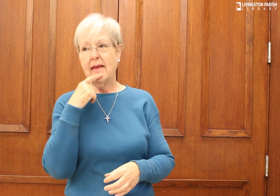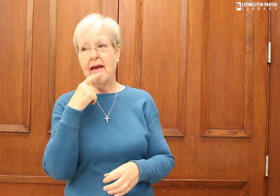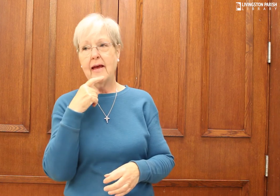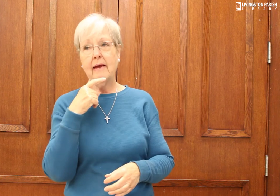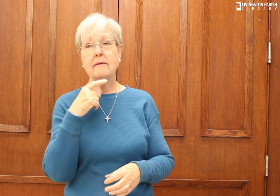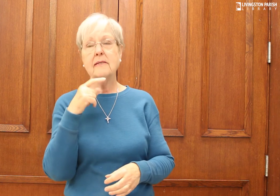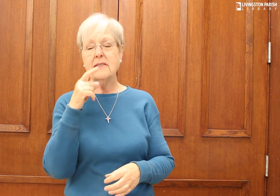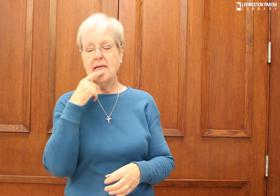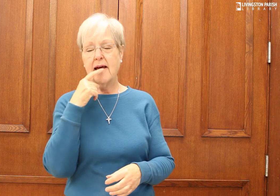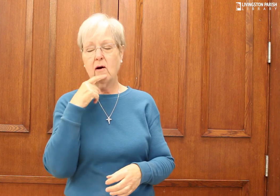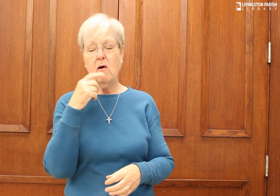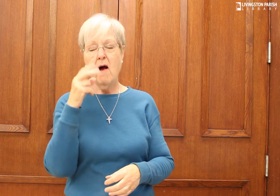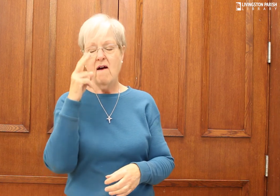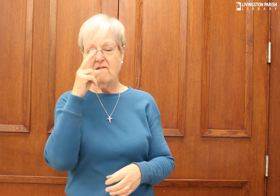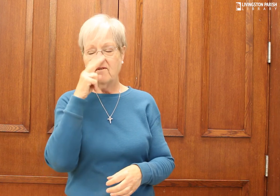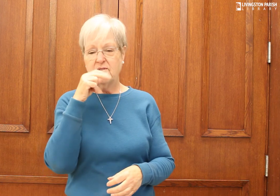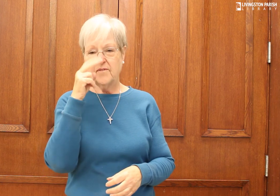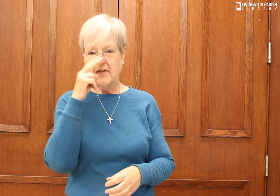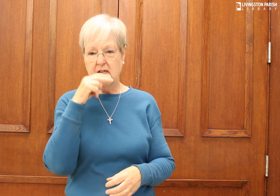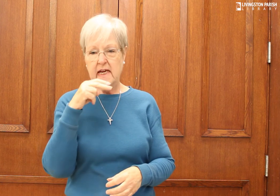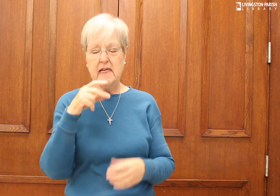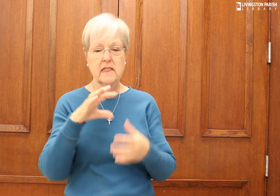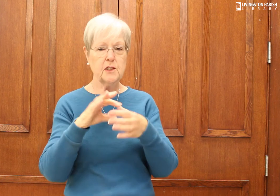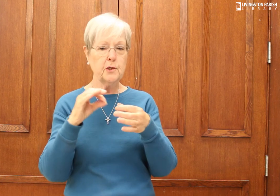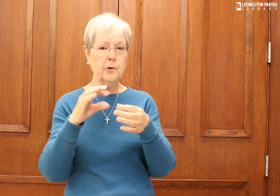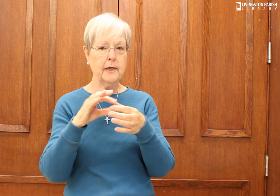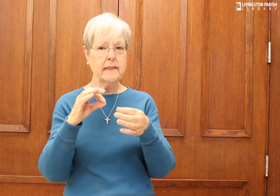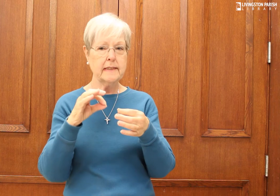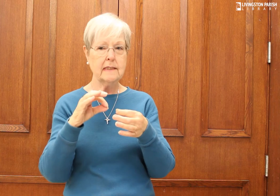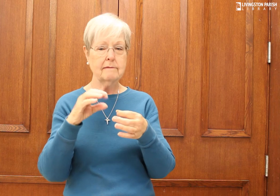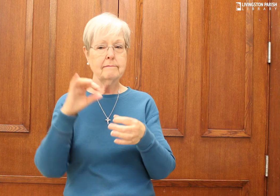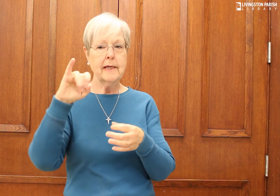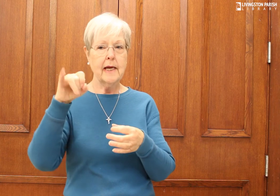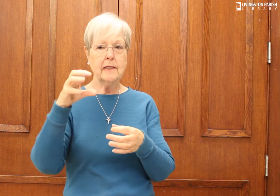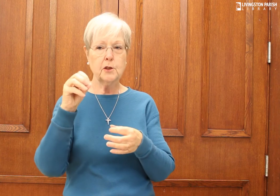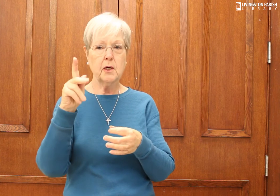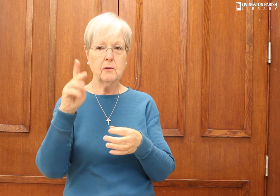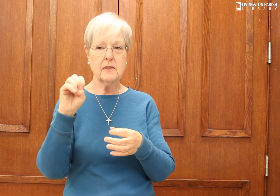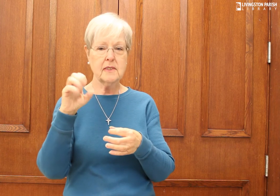They tell funny stories and jokes.